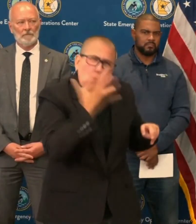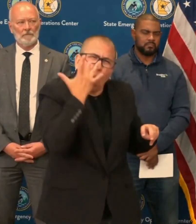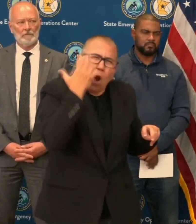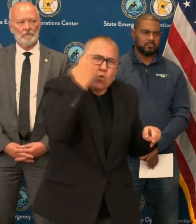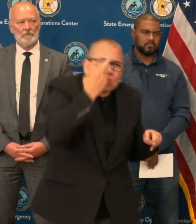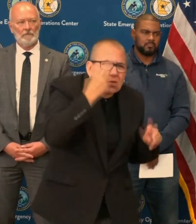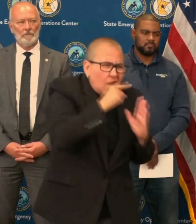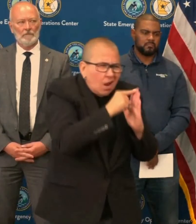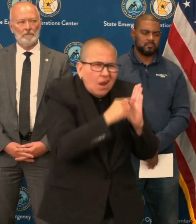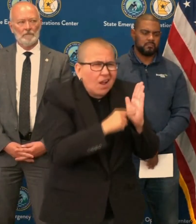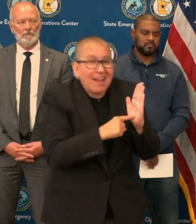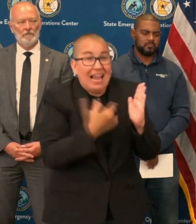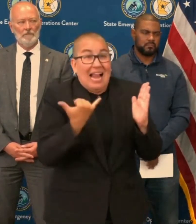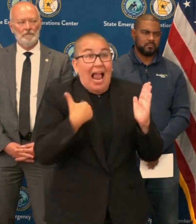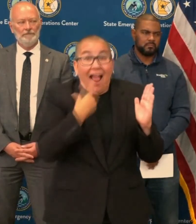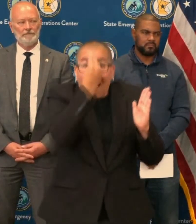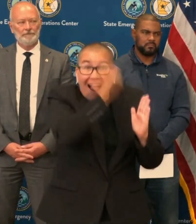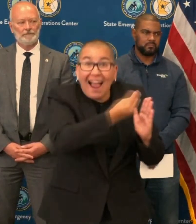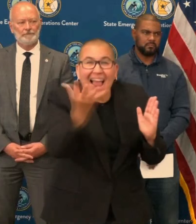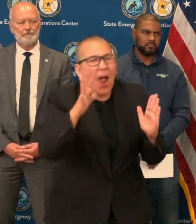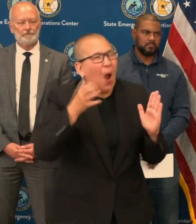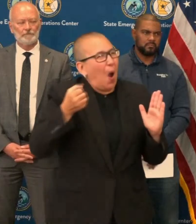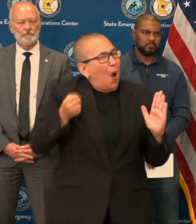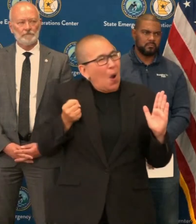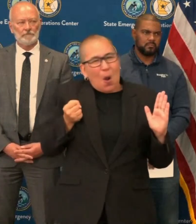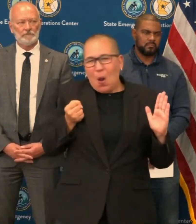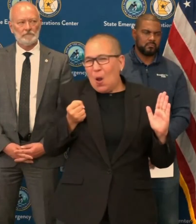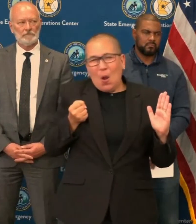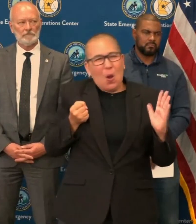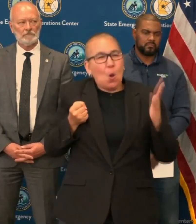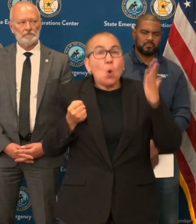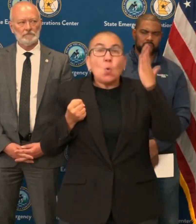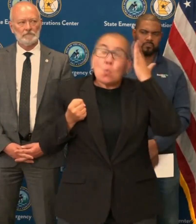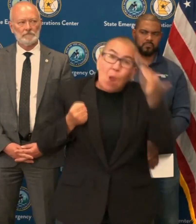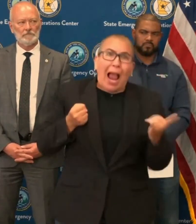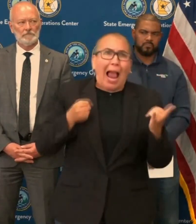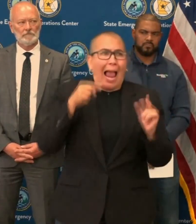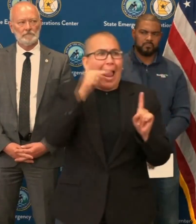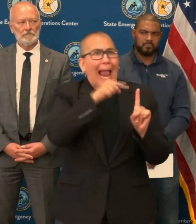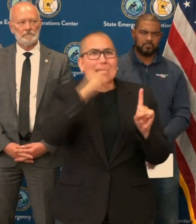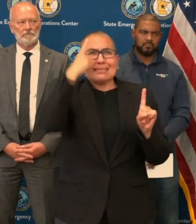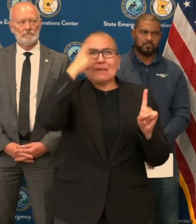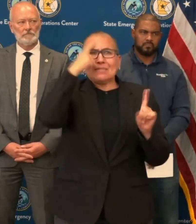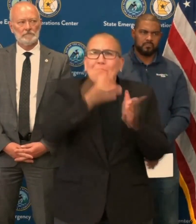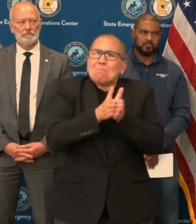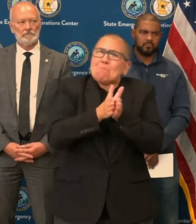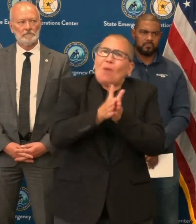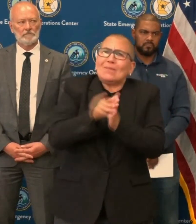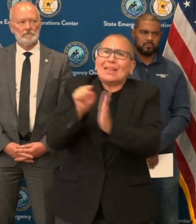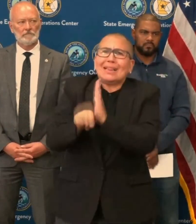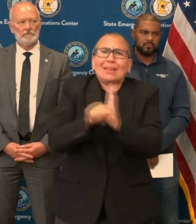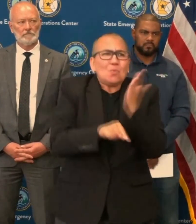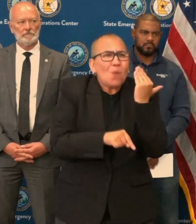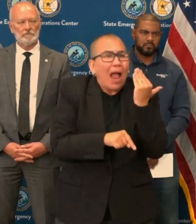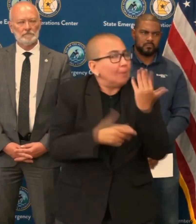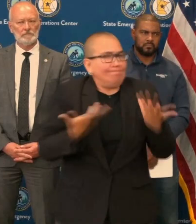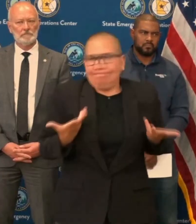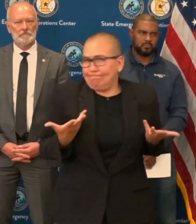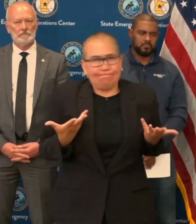to really say exactly what the motivation might be from these writings, but we will be continuing to work on that and provide that information when we're